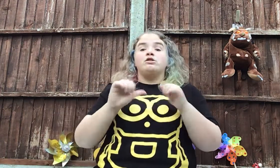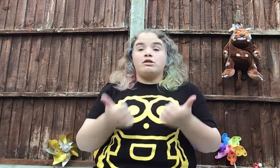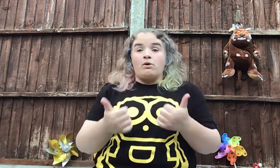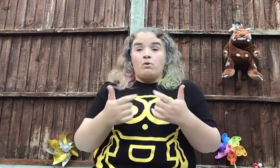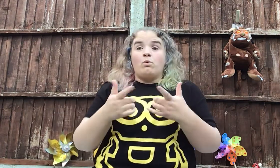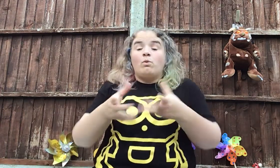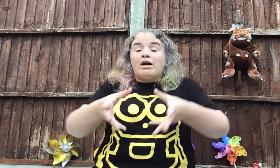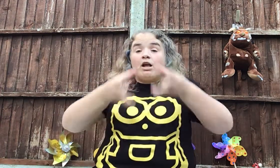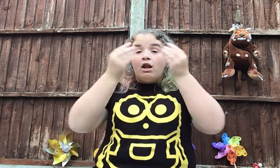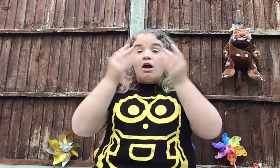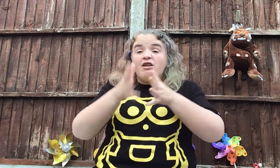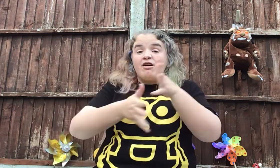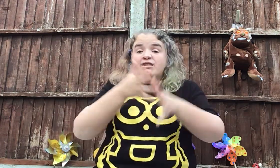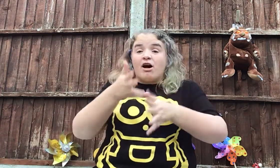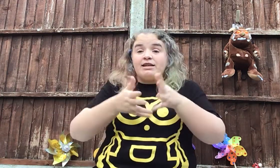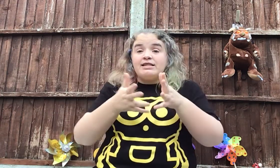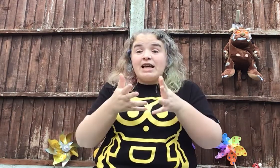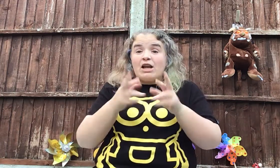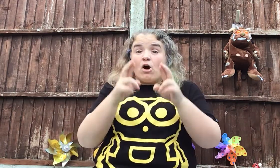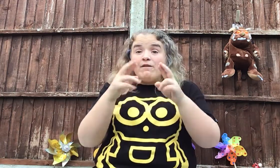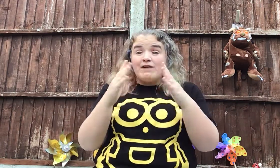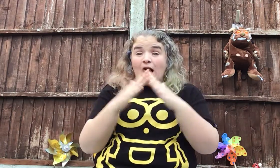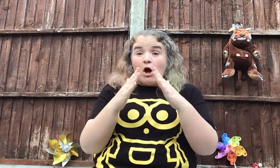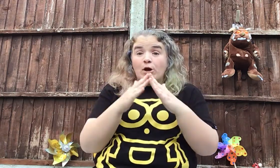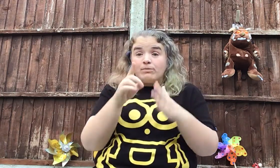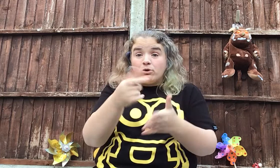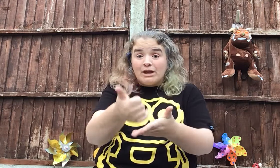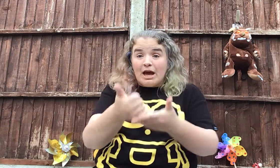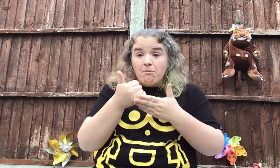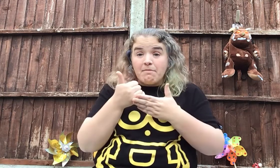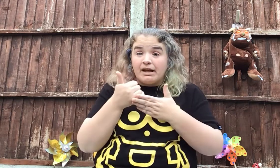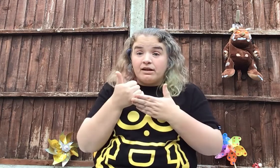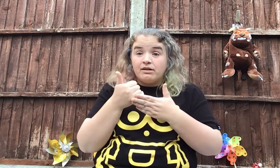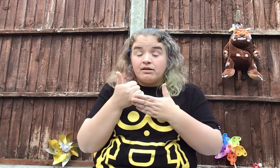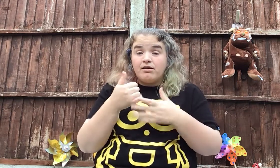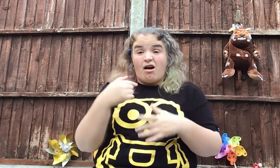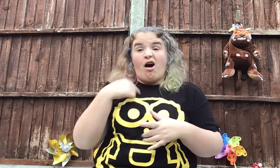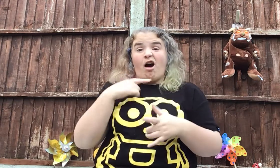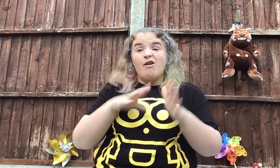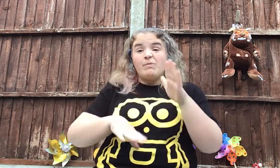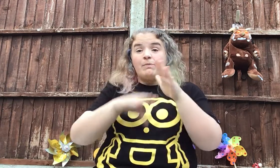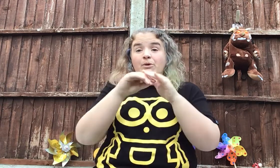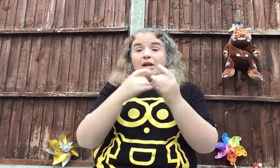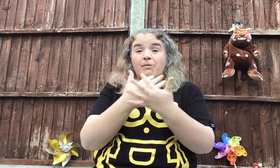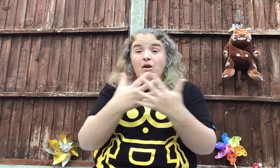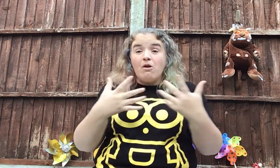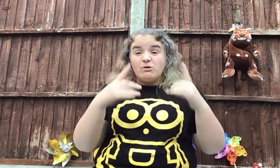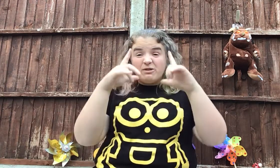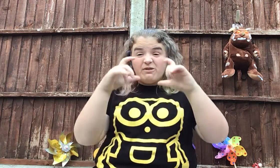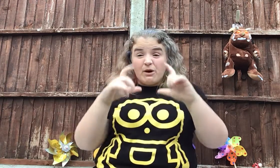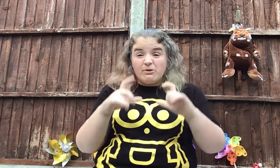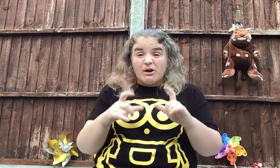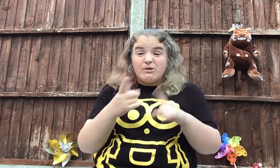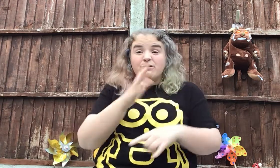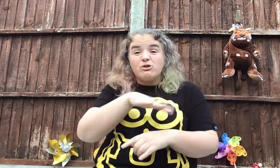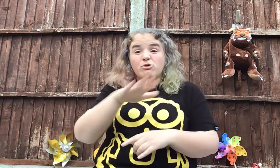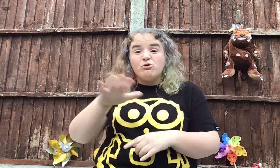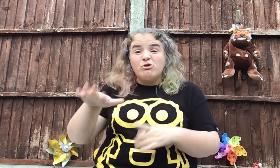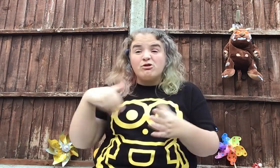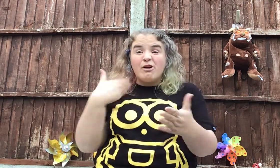So we're going to learn our signs and hopefully at home you can help me. I've been putting up lots of photos of the children so